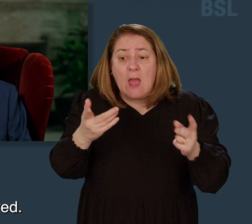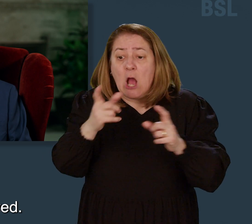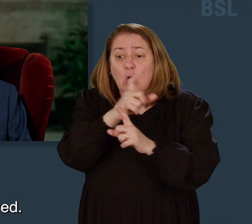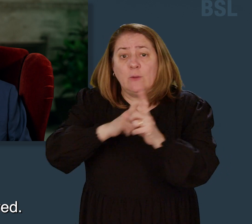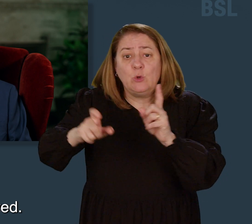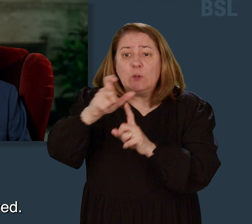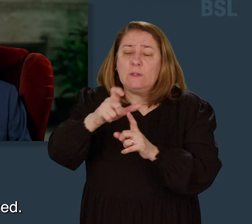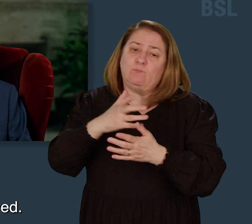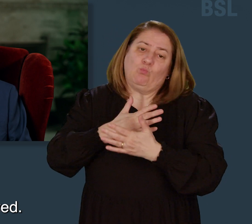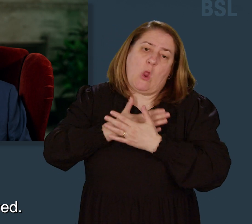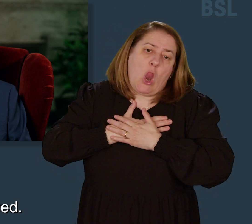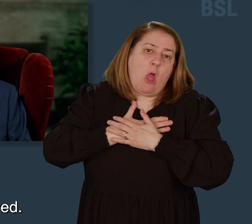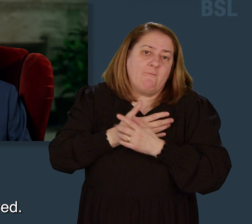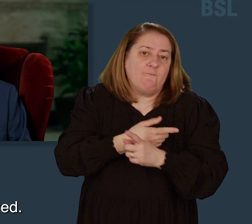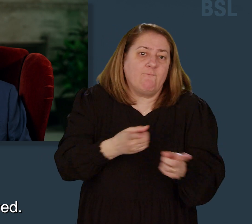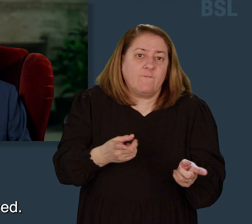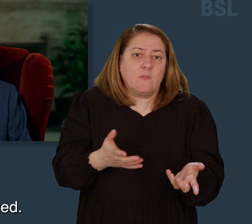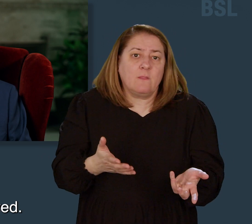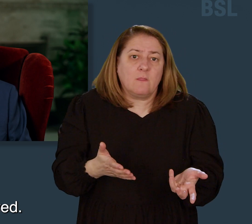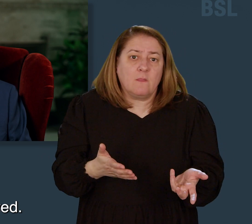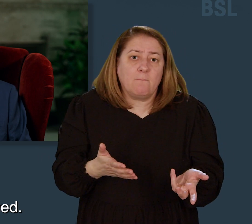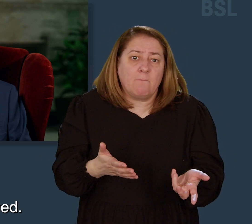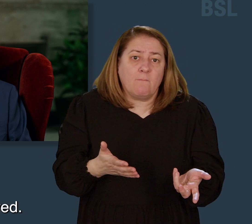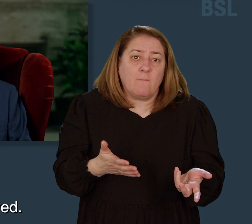a community we loved.